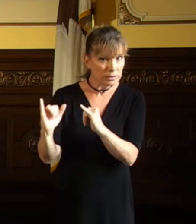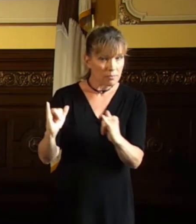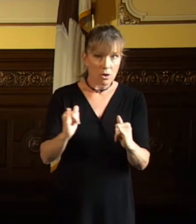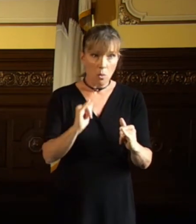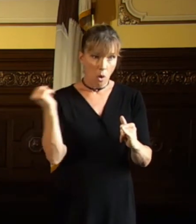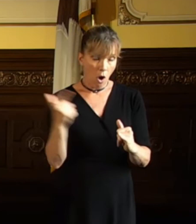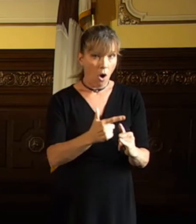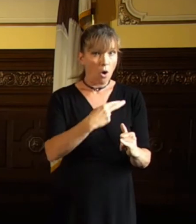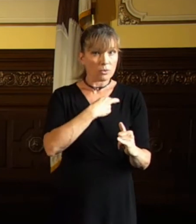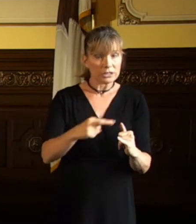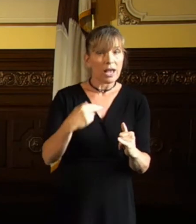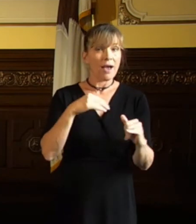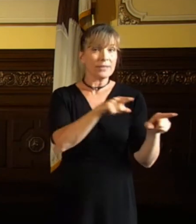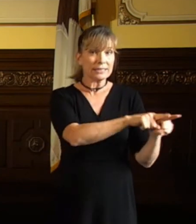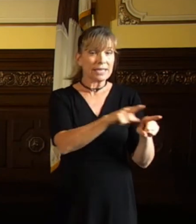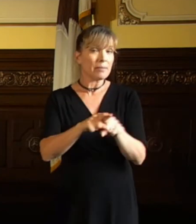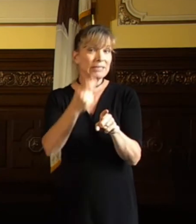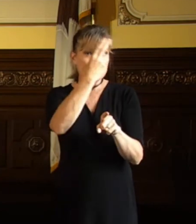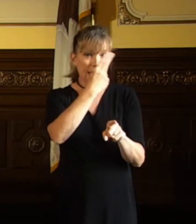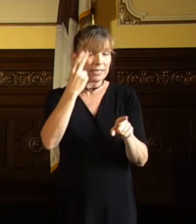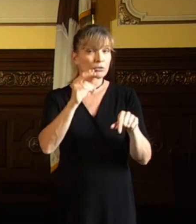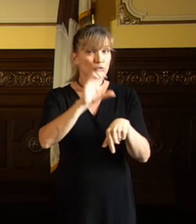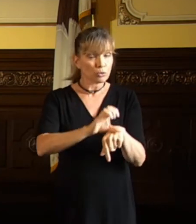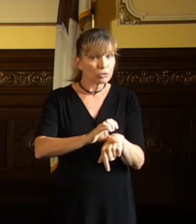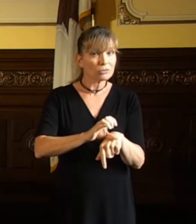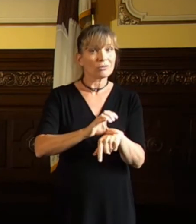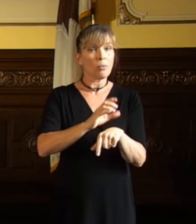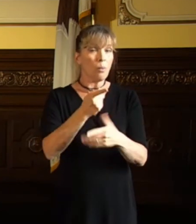the same provisions in Phase 3 as the Catholic Church?